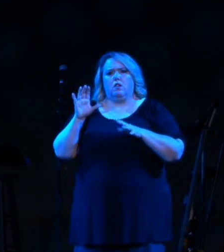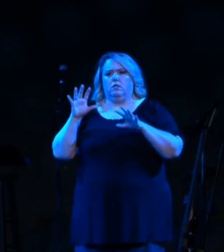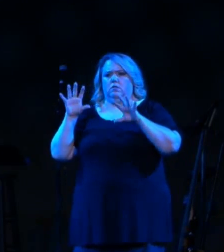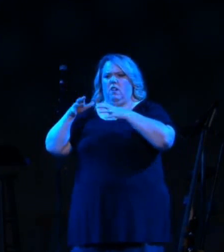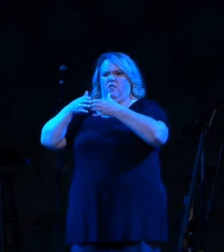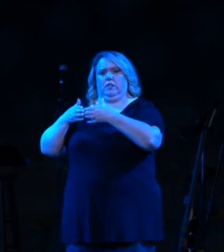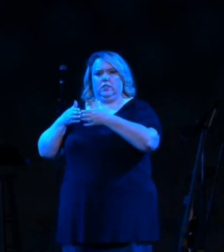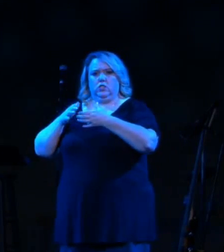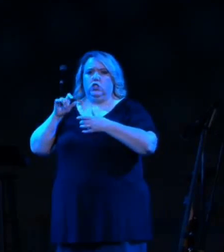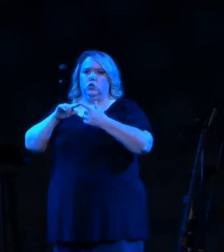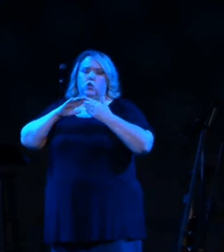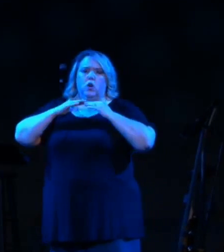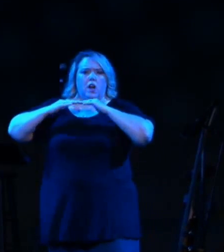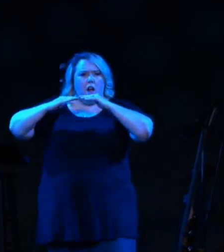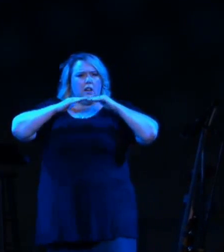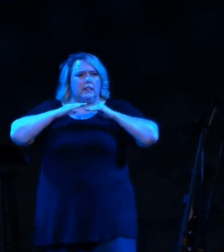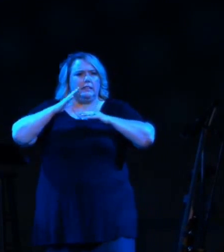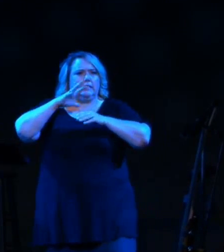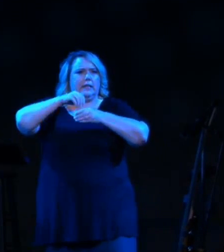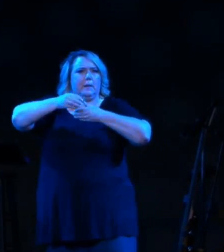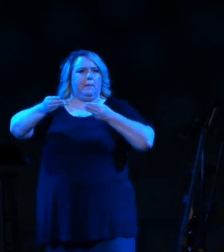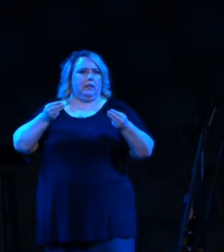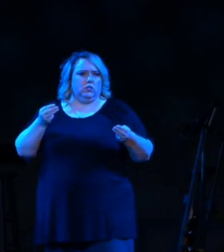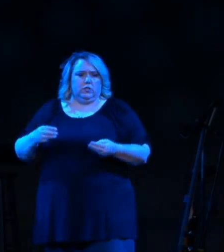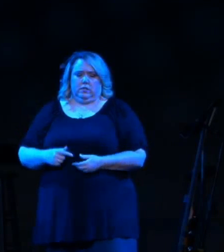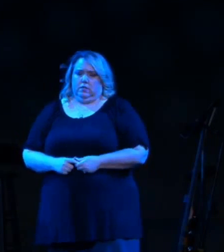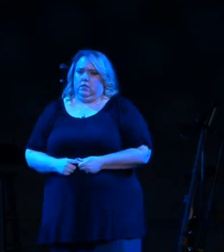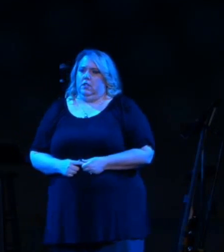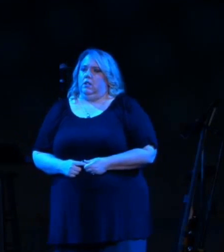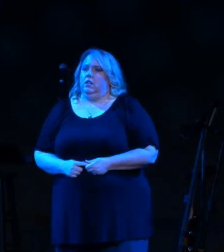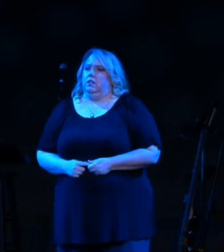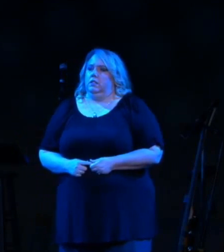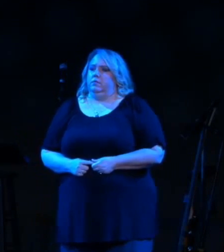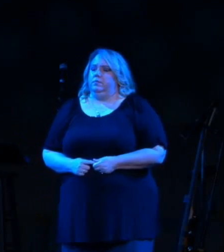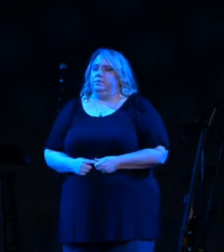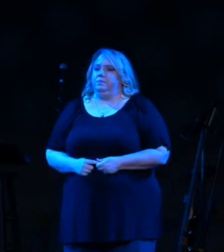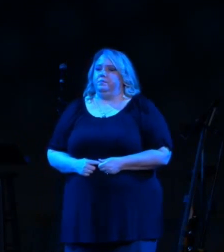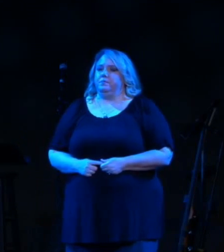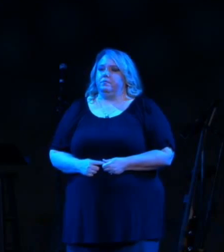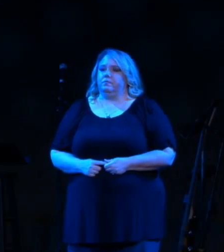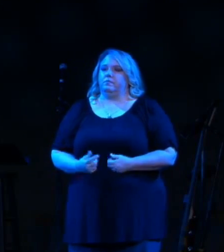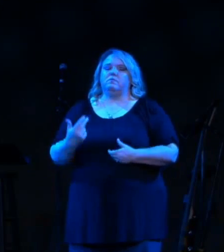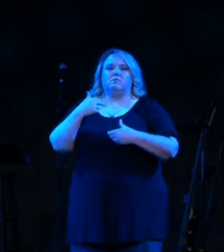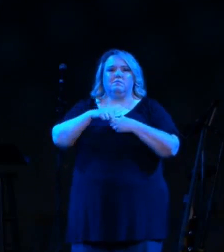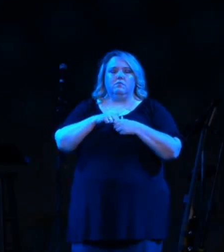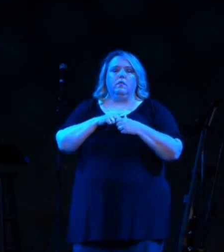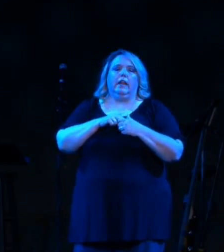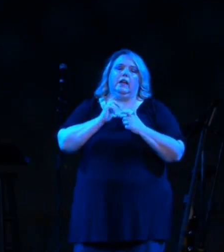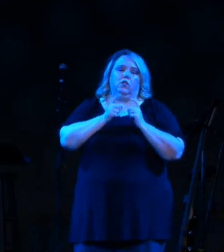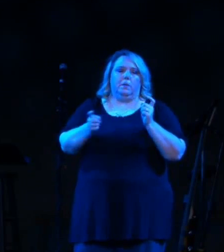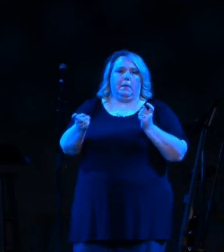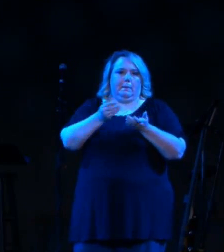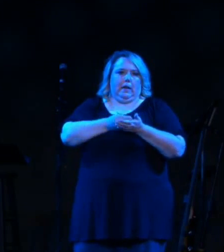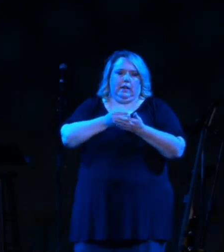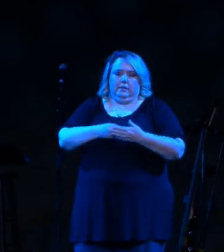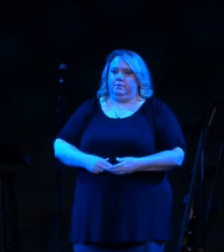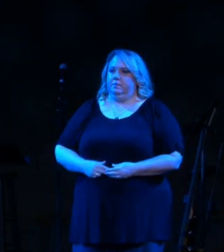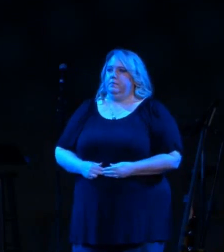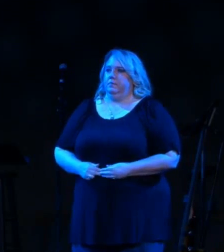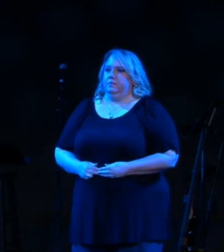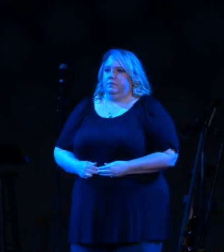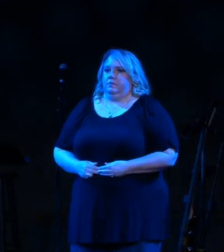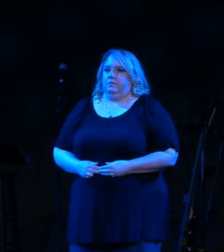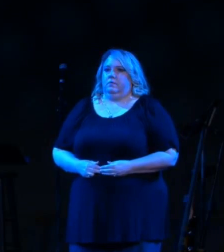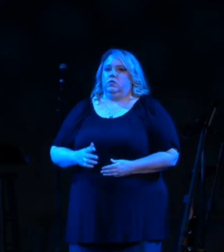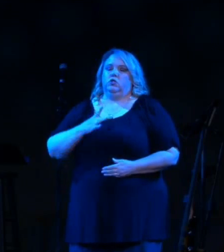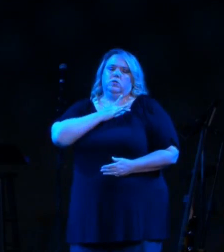to your colleagues in ministry. And join us in contributing monetarily, to